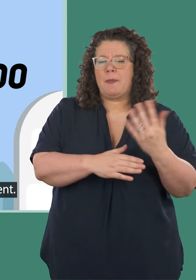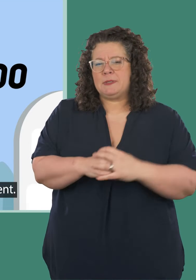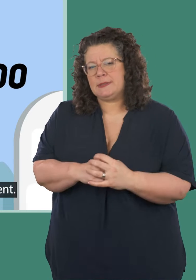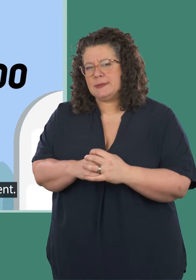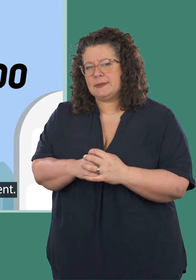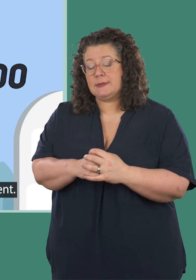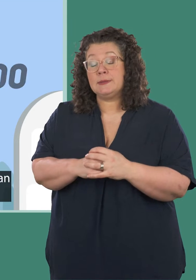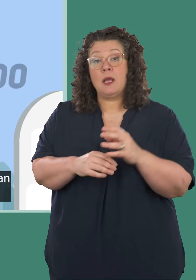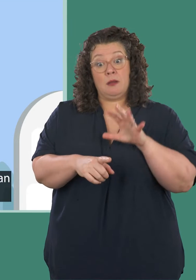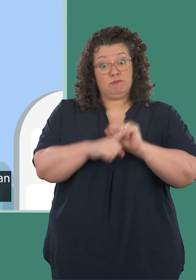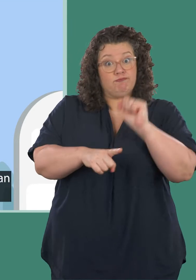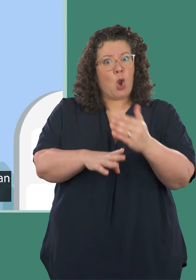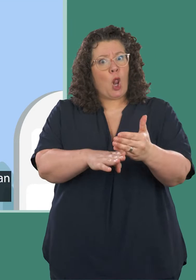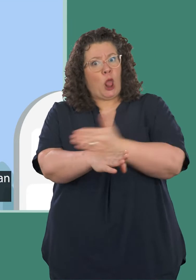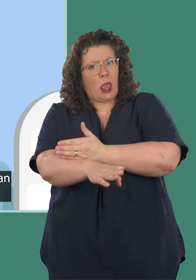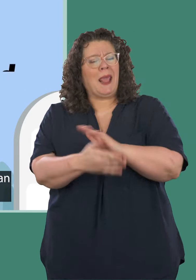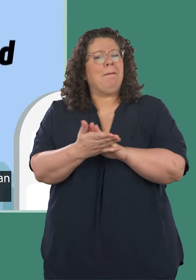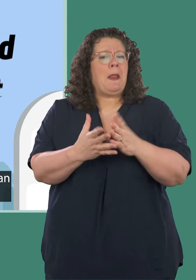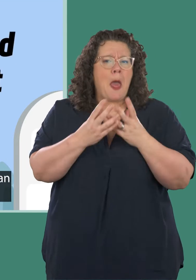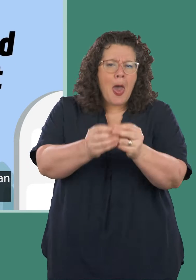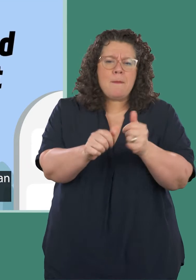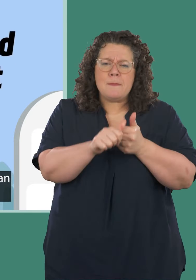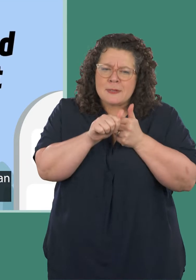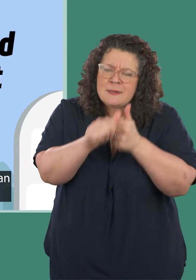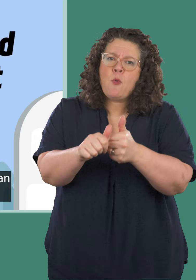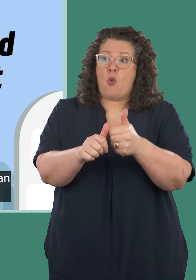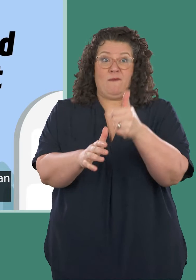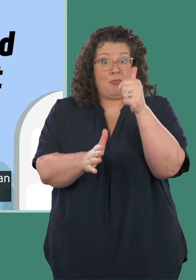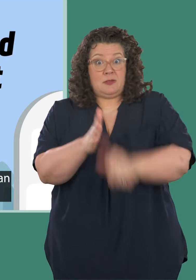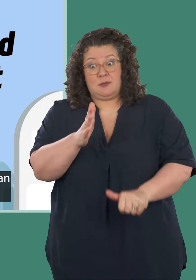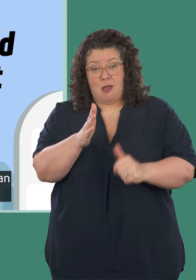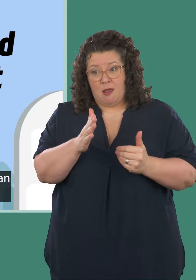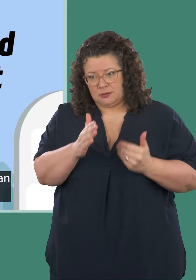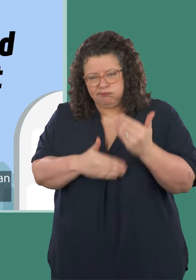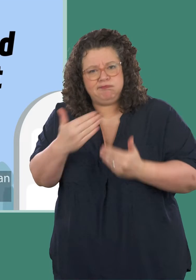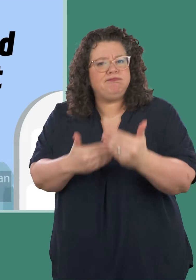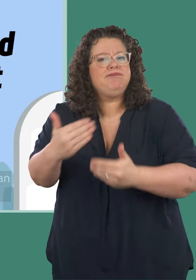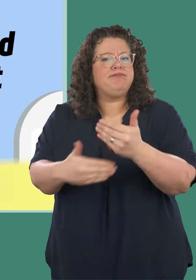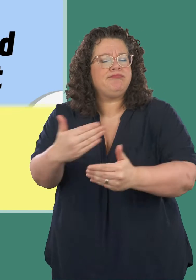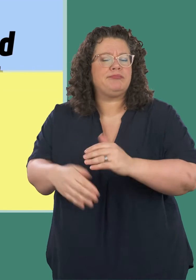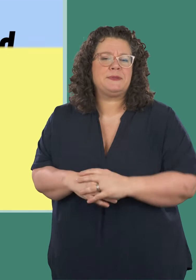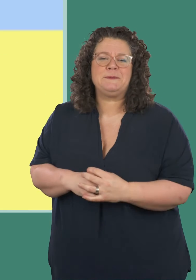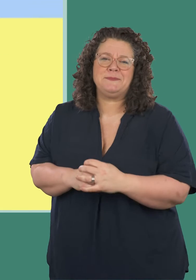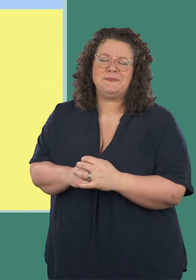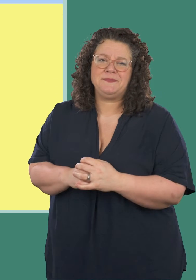development. Finding out early means that help and support can be put in place right from the